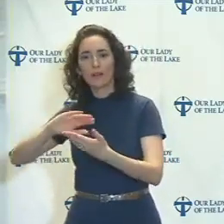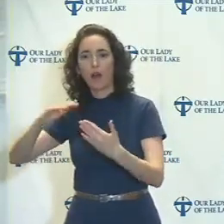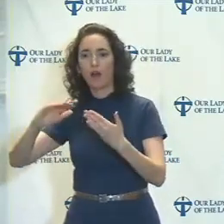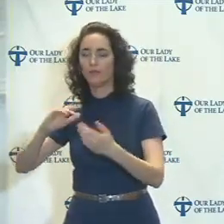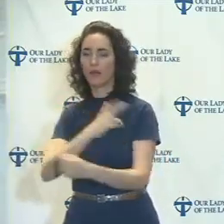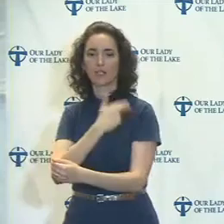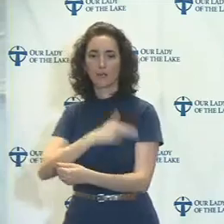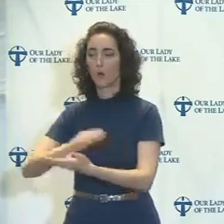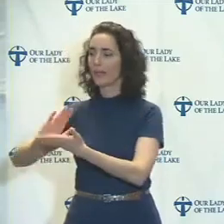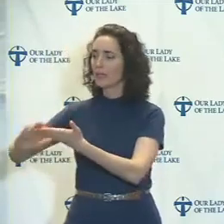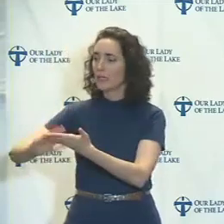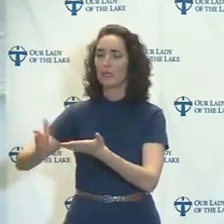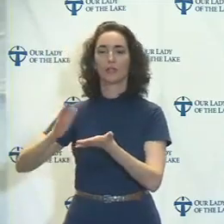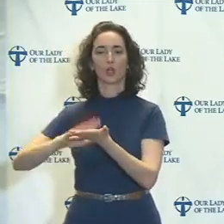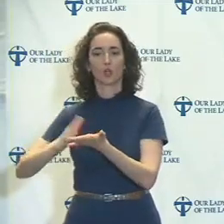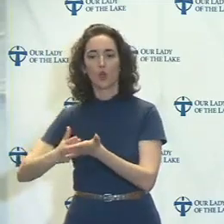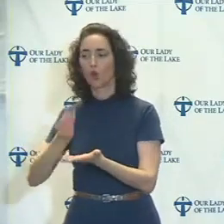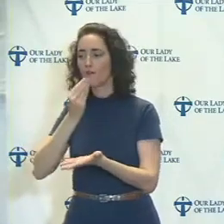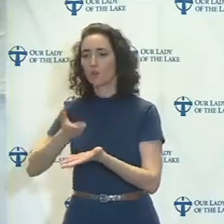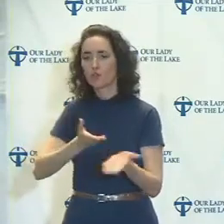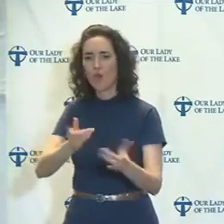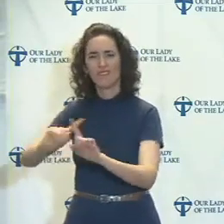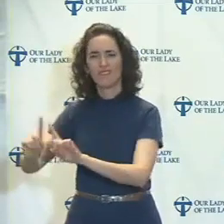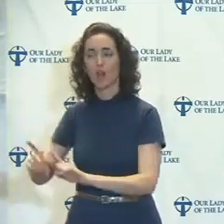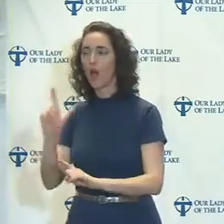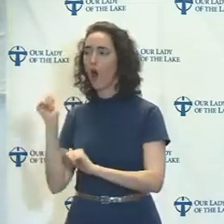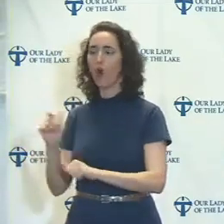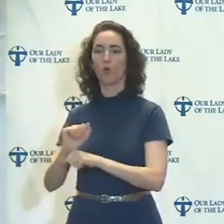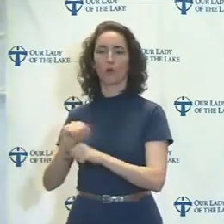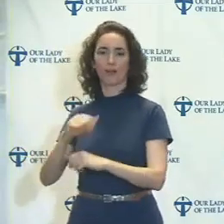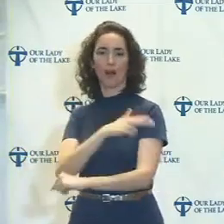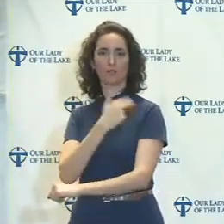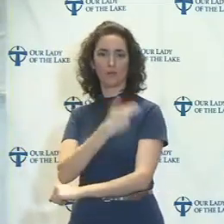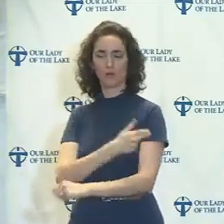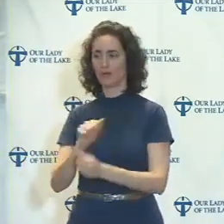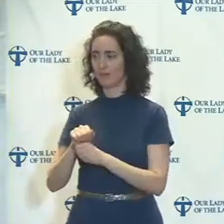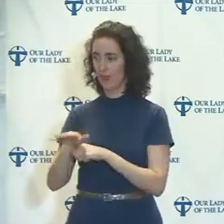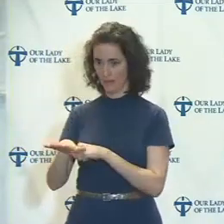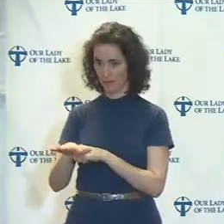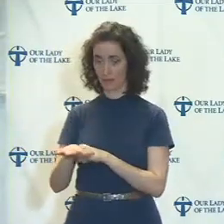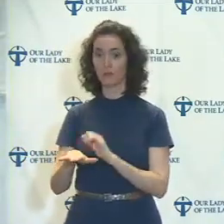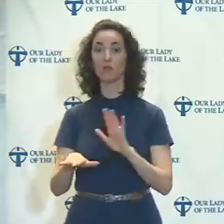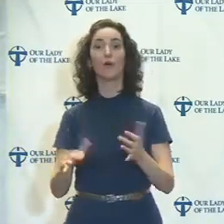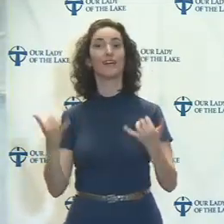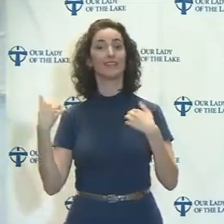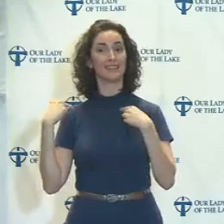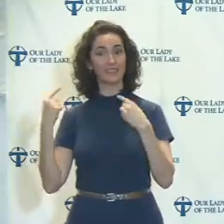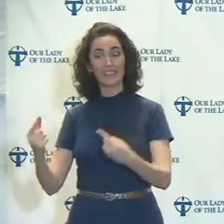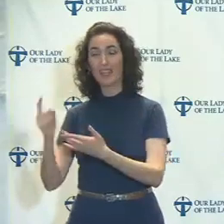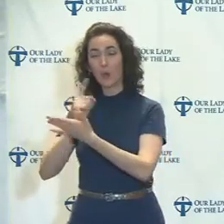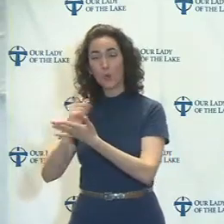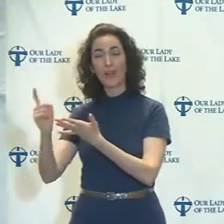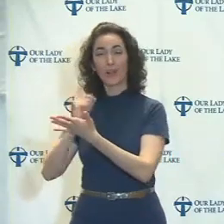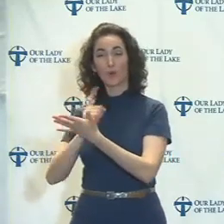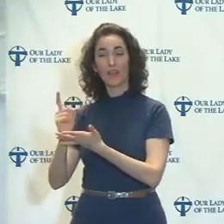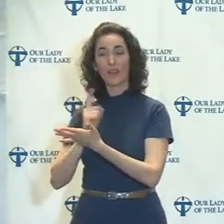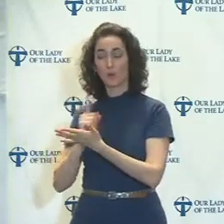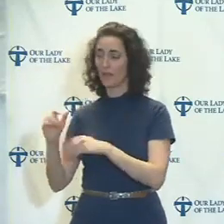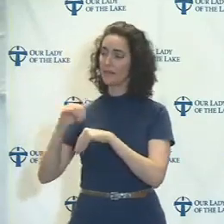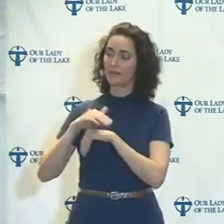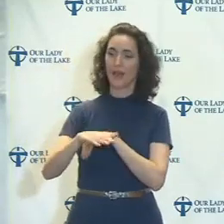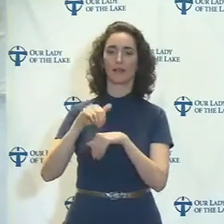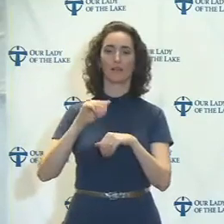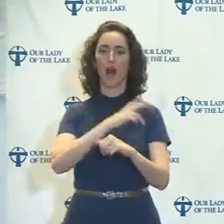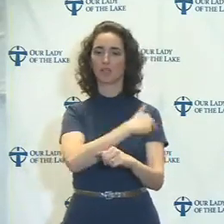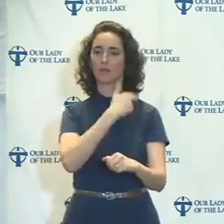in food service, everybody who worked at that setting. Ever since then, we have been sending doses every single week to our hospital